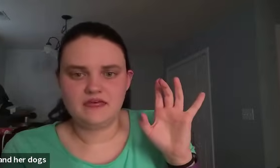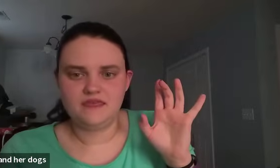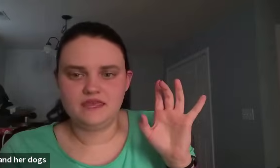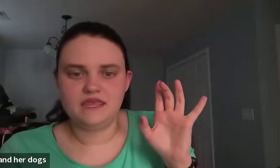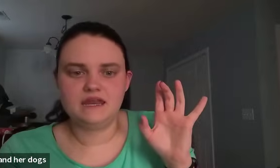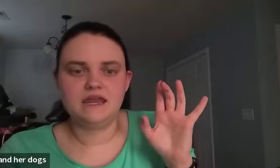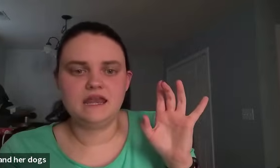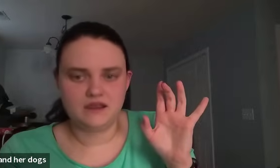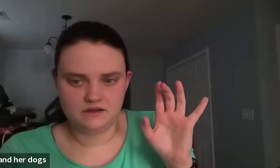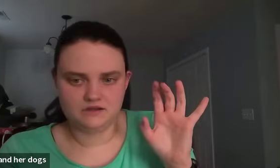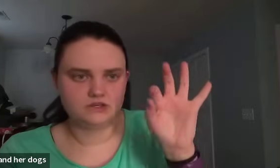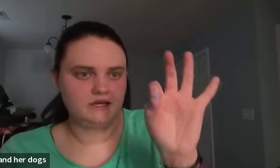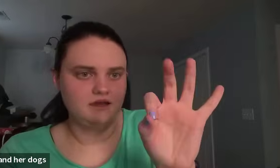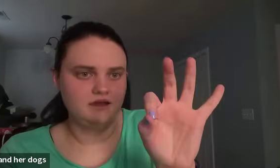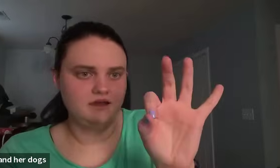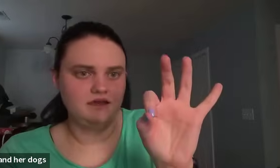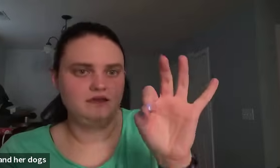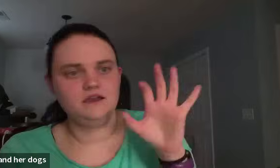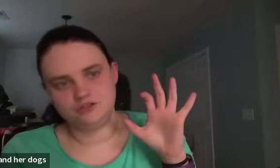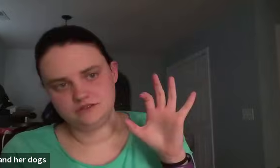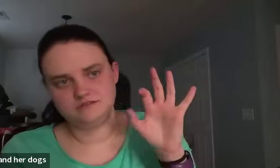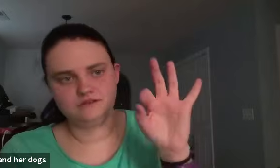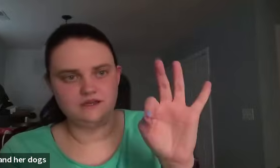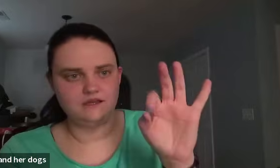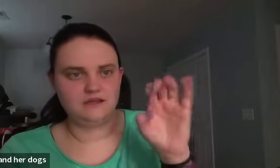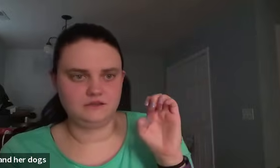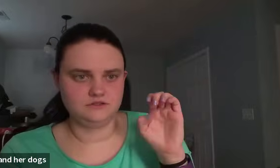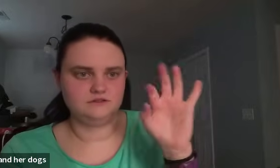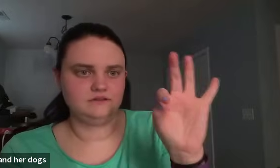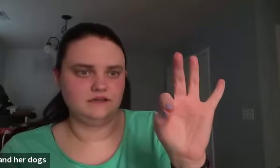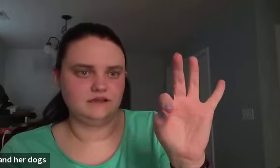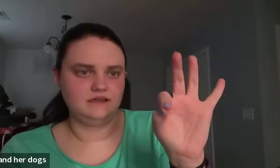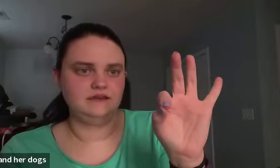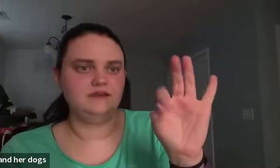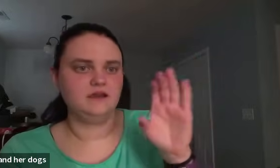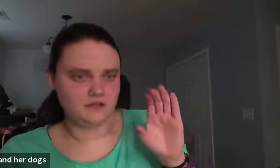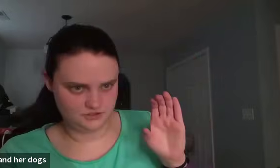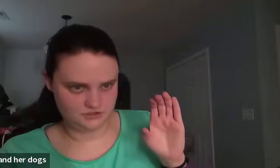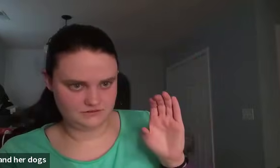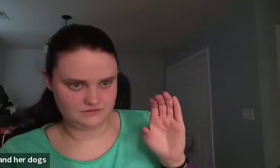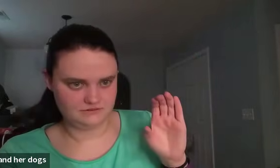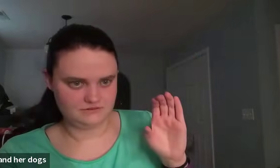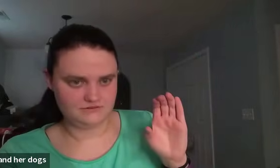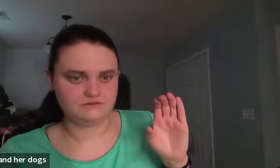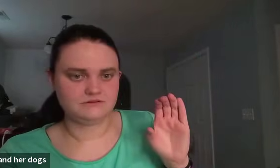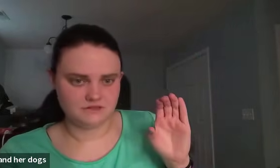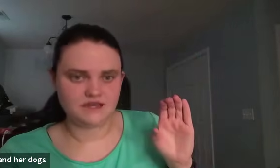And then 900, 900, 900, 900.